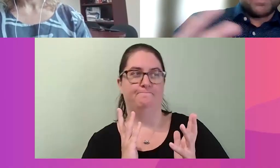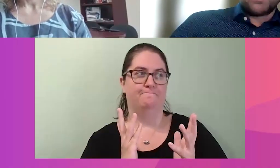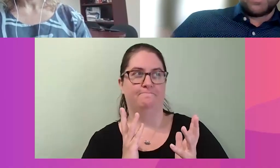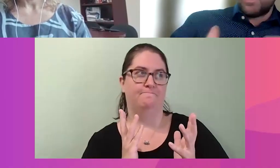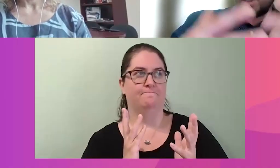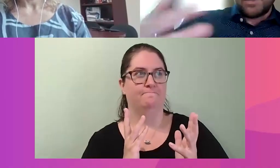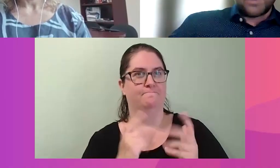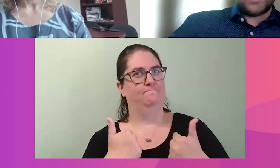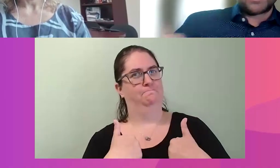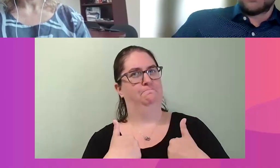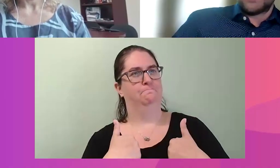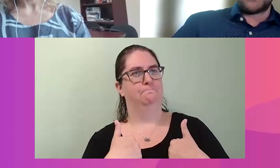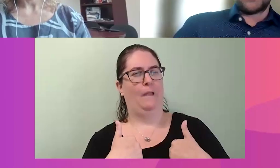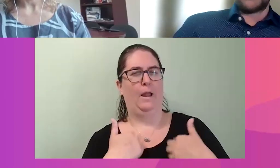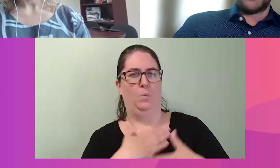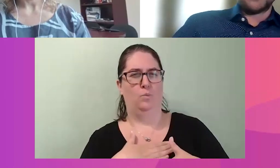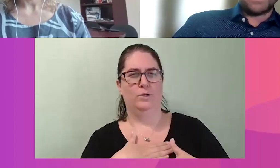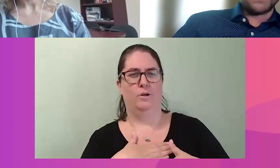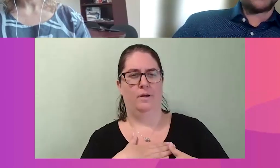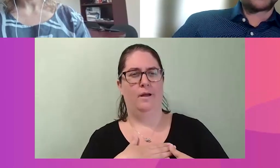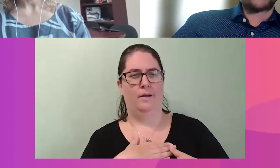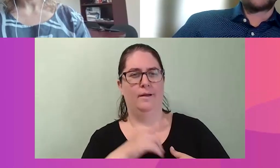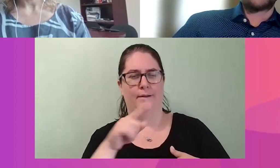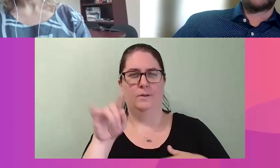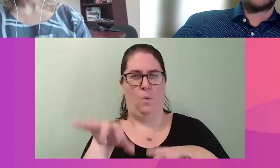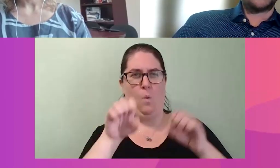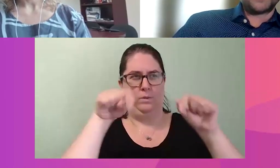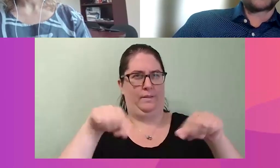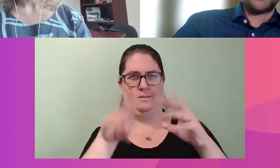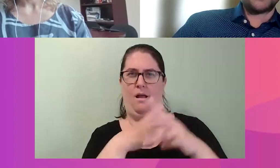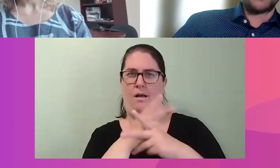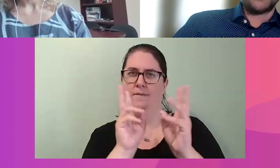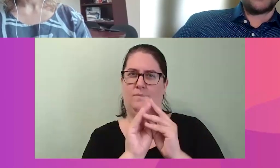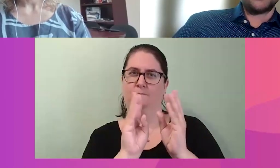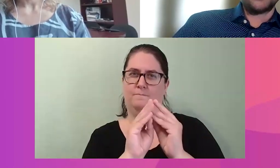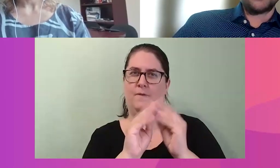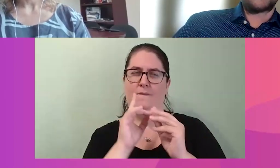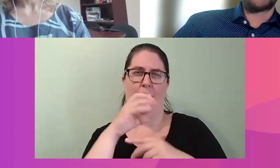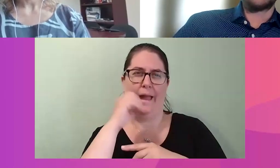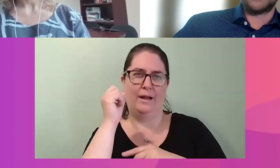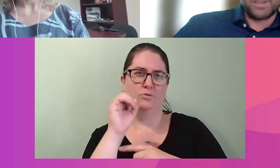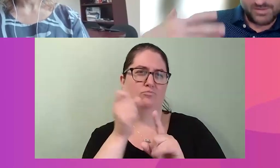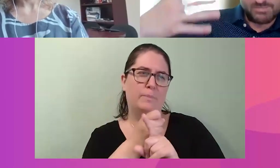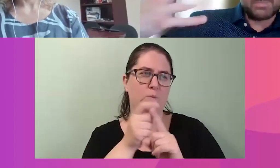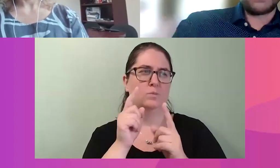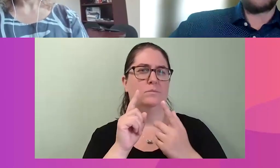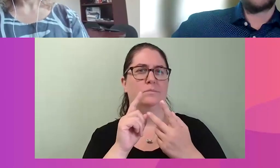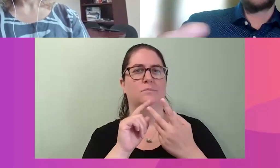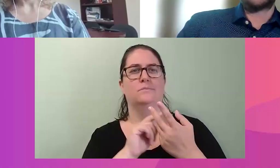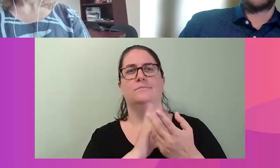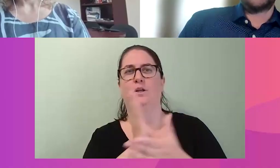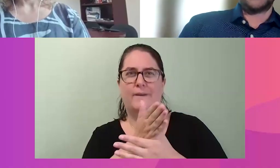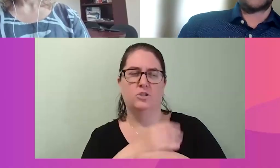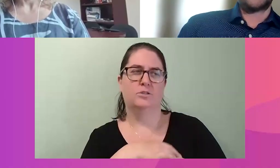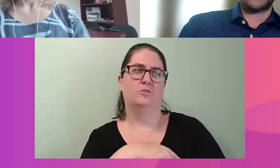I'm very appreciative of the Knowledge Hub putting this series on about elder mistreatment interventions and the spotlight that you're